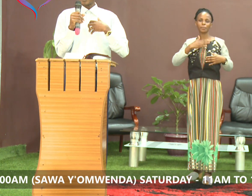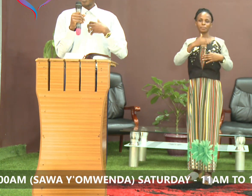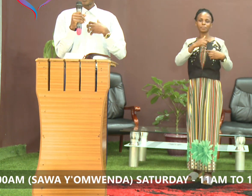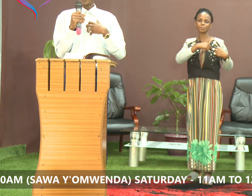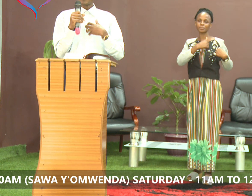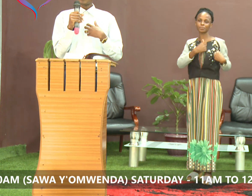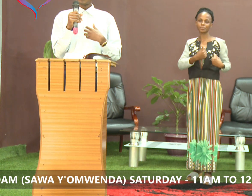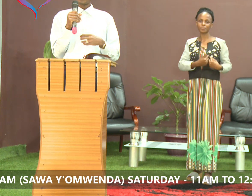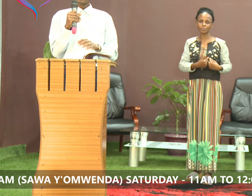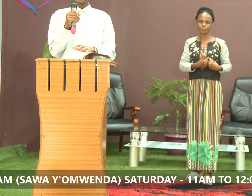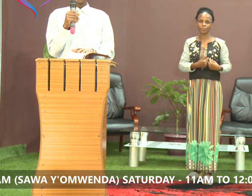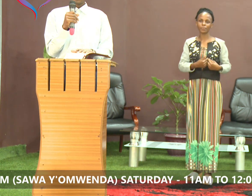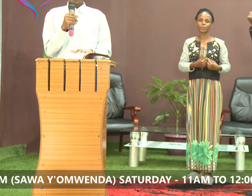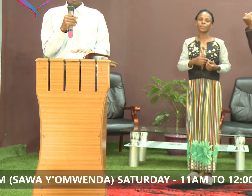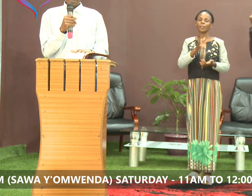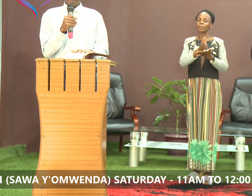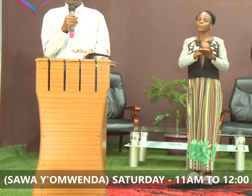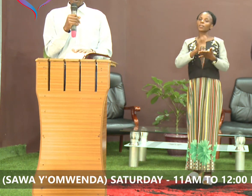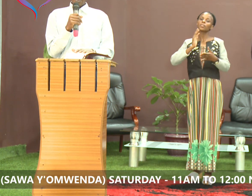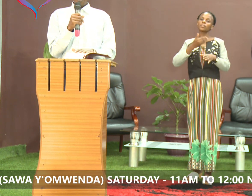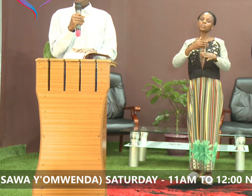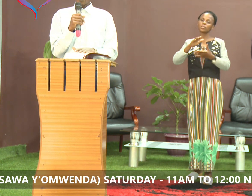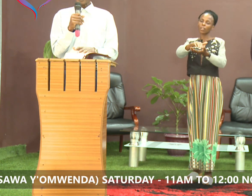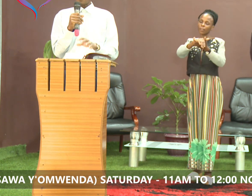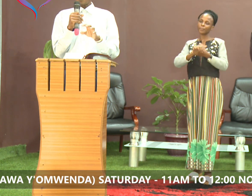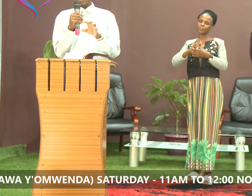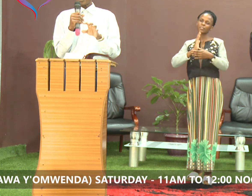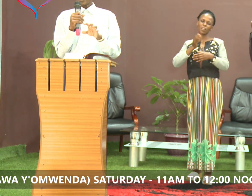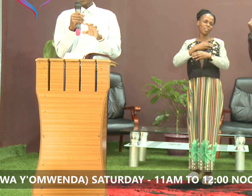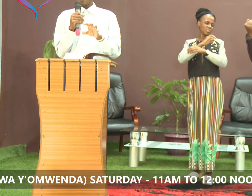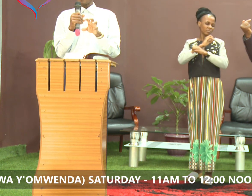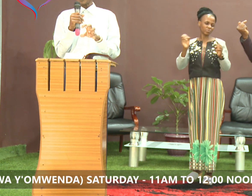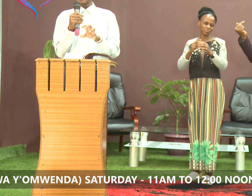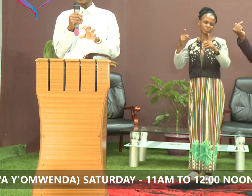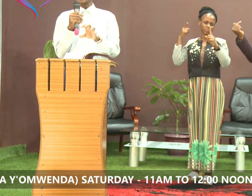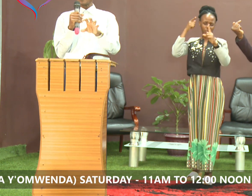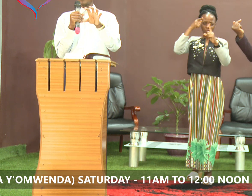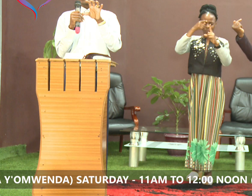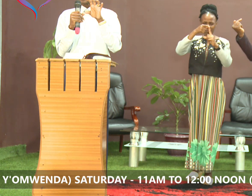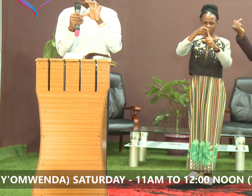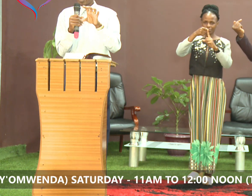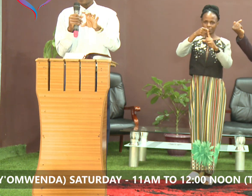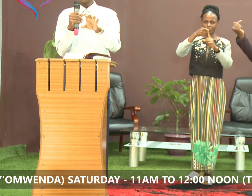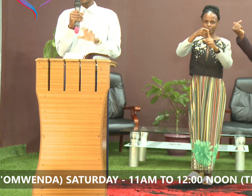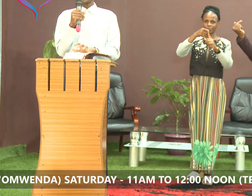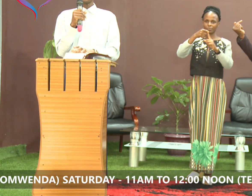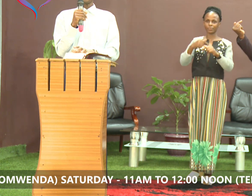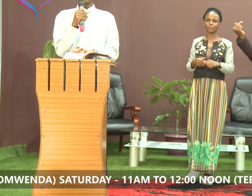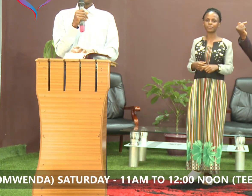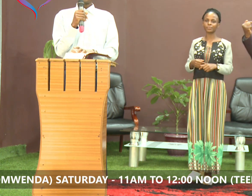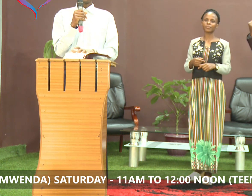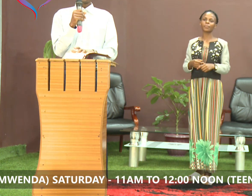inside of my heart. Objectives zaabo. Because our marriages don't have a particular